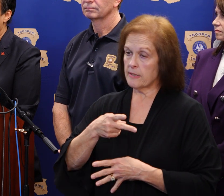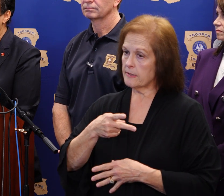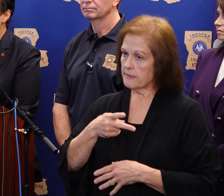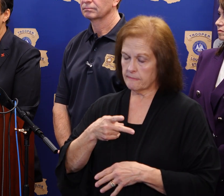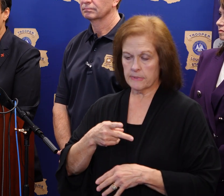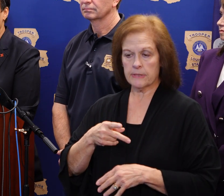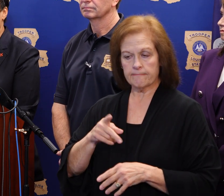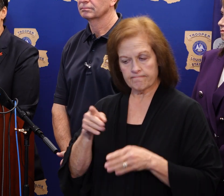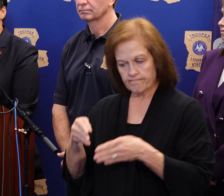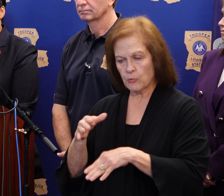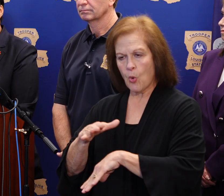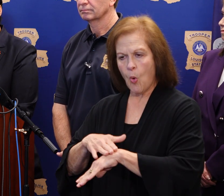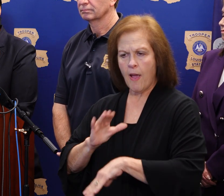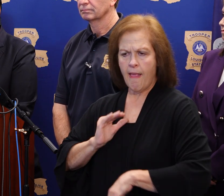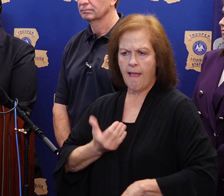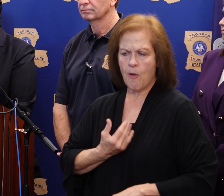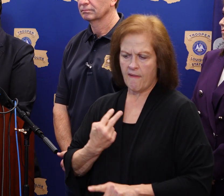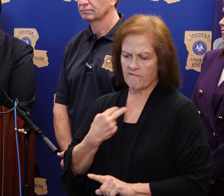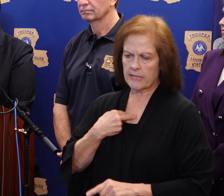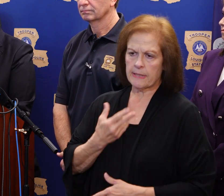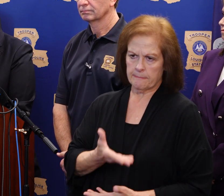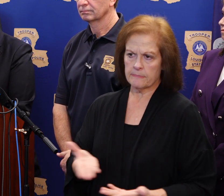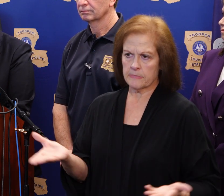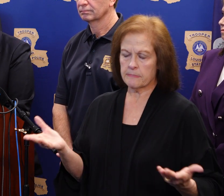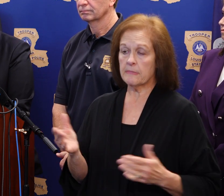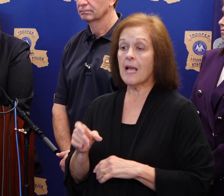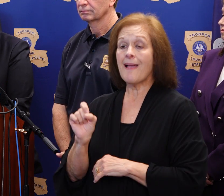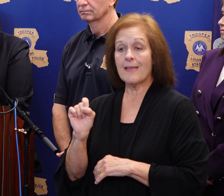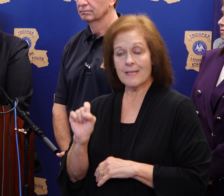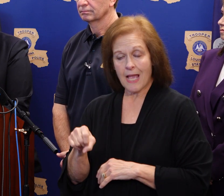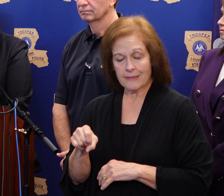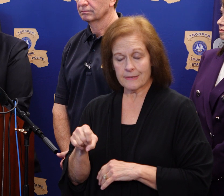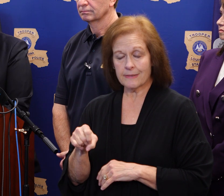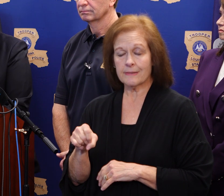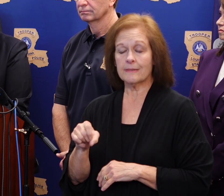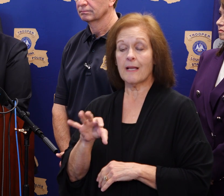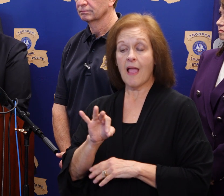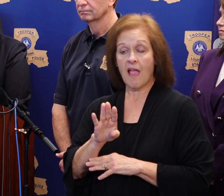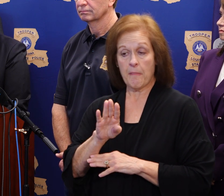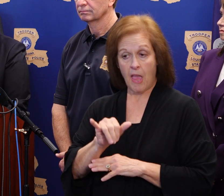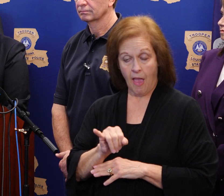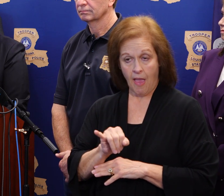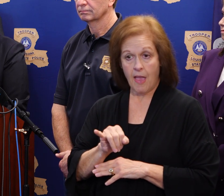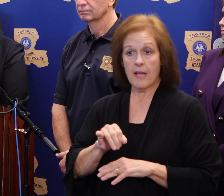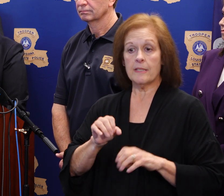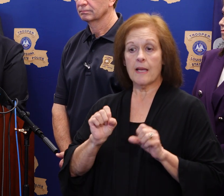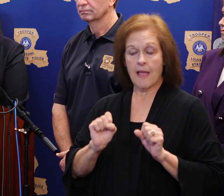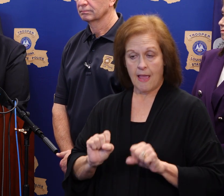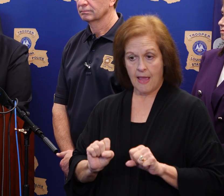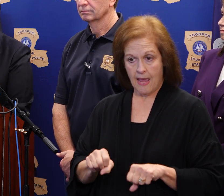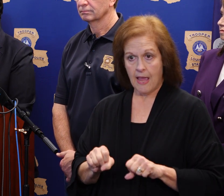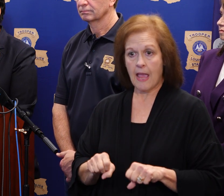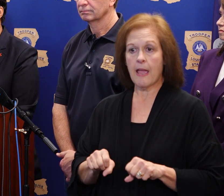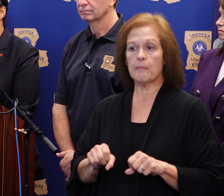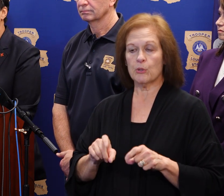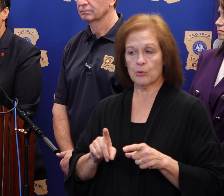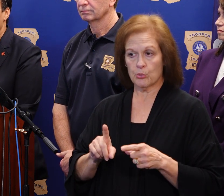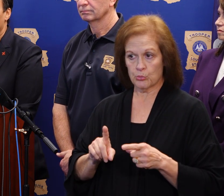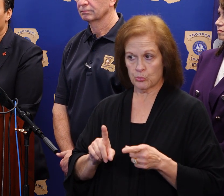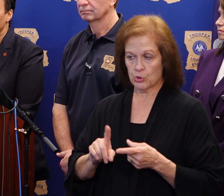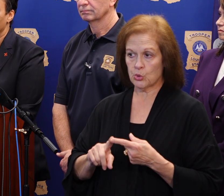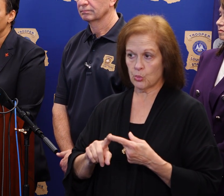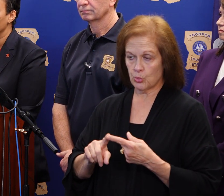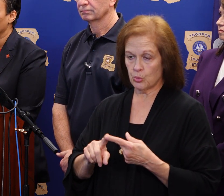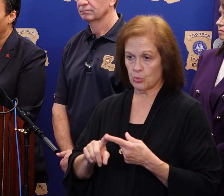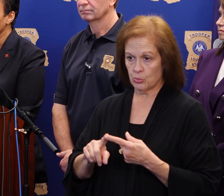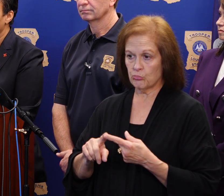our victims. As you heard, that yes, the FBI was able to clear Bourbon Street.